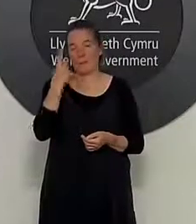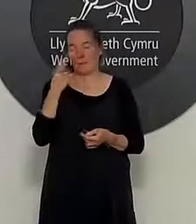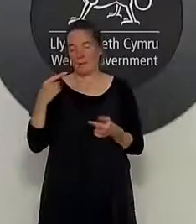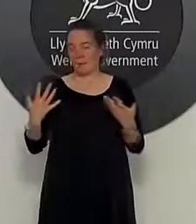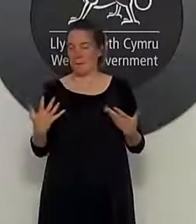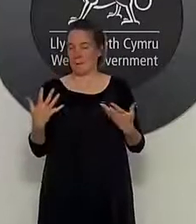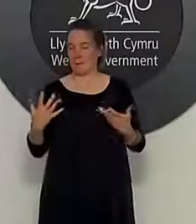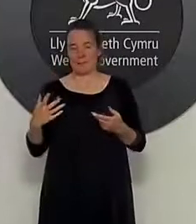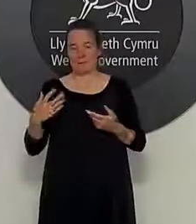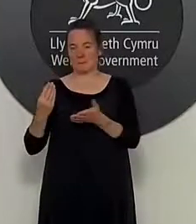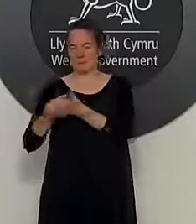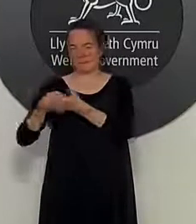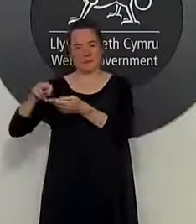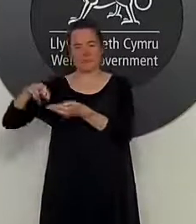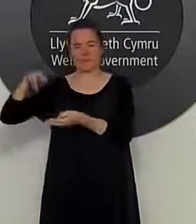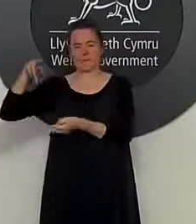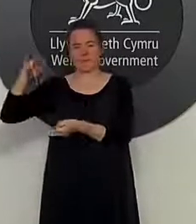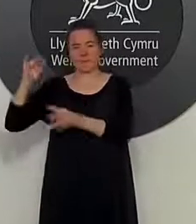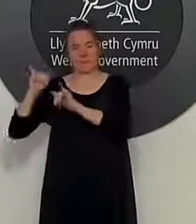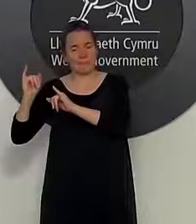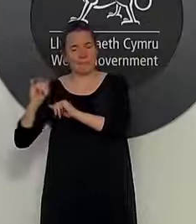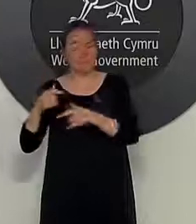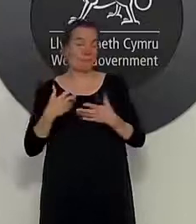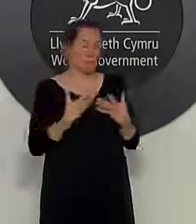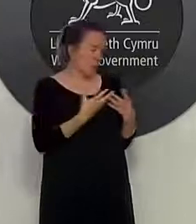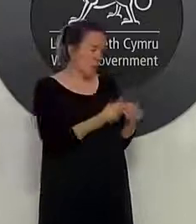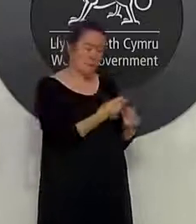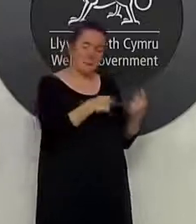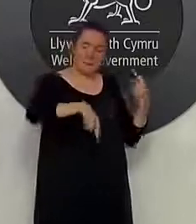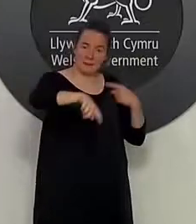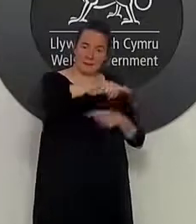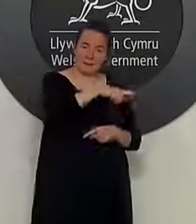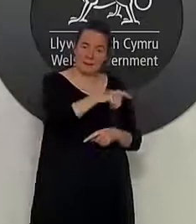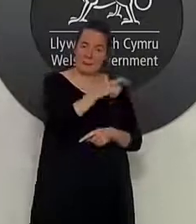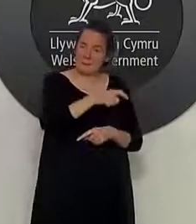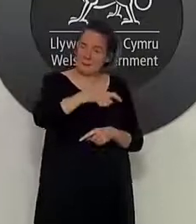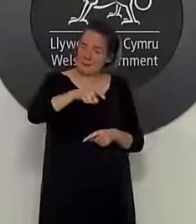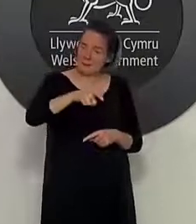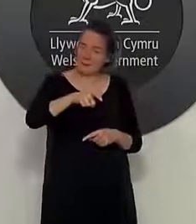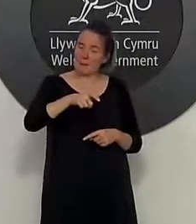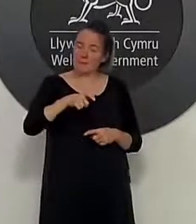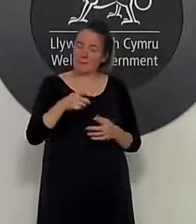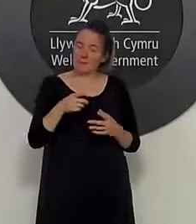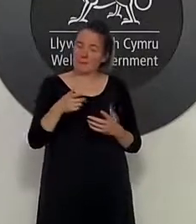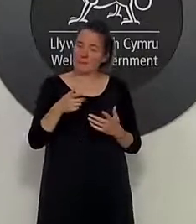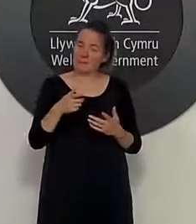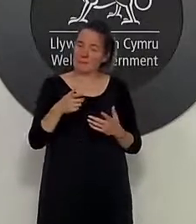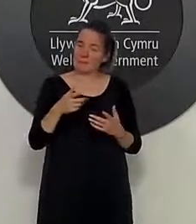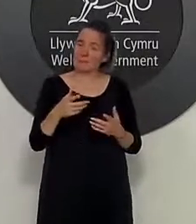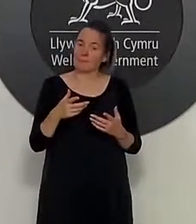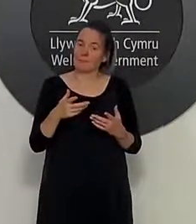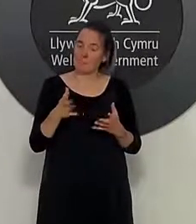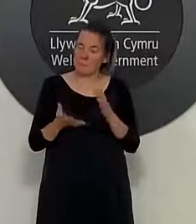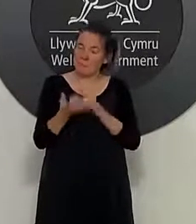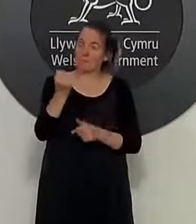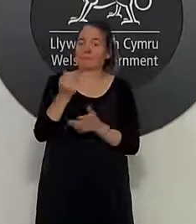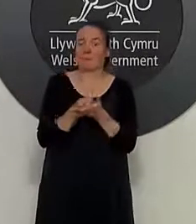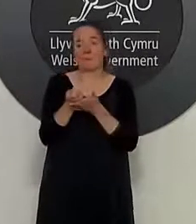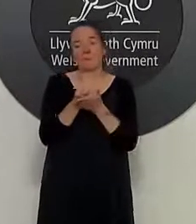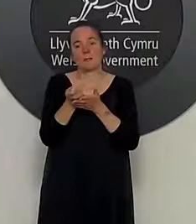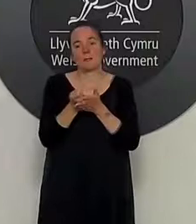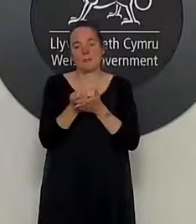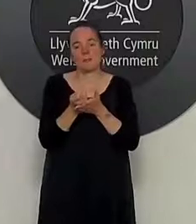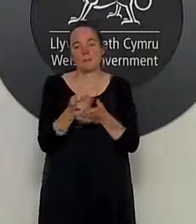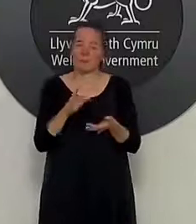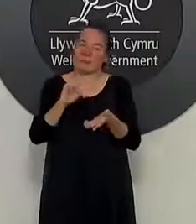authority would help people access those mortgages with a smaller deposit and with